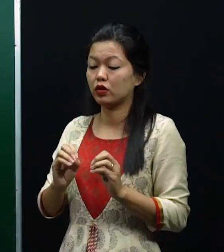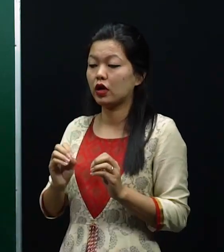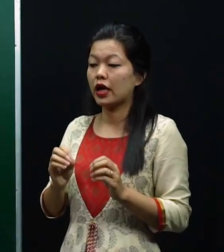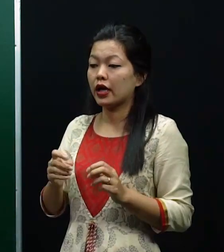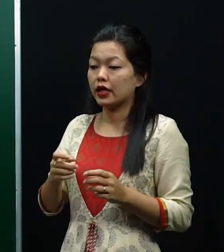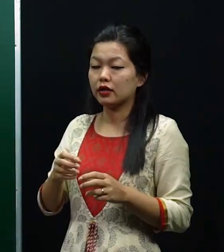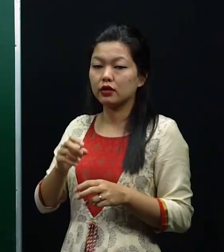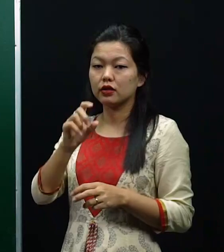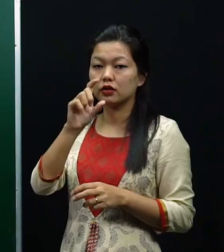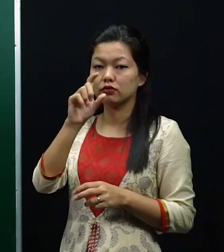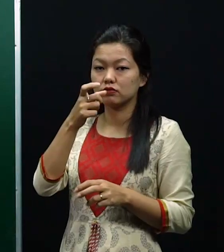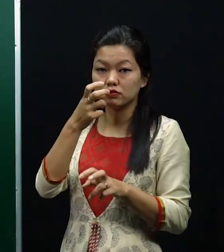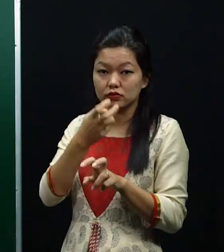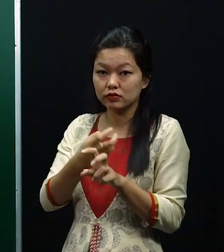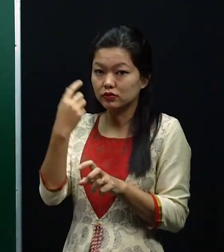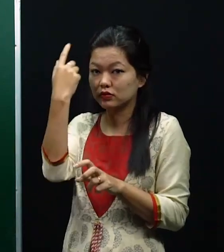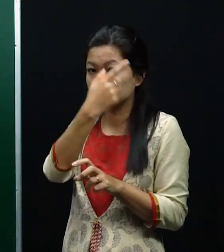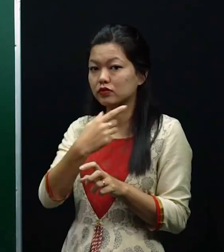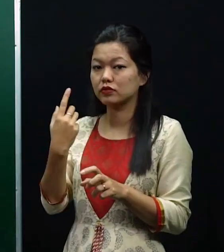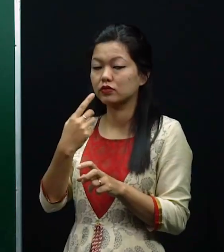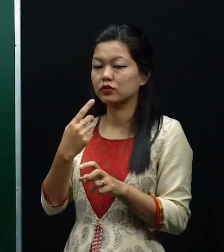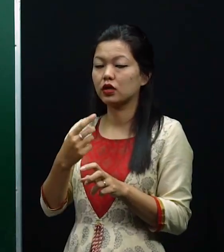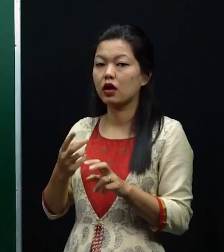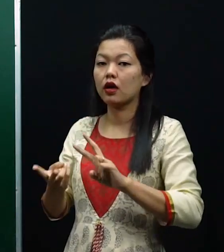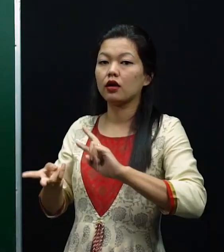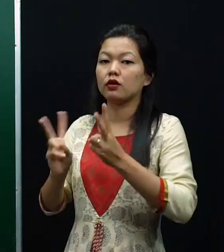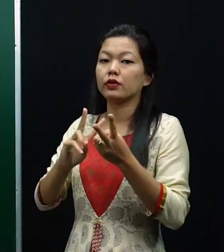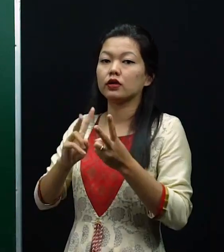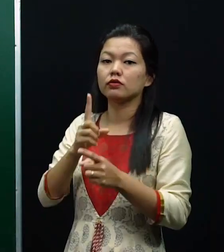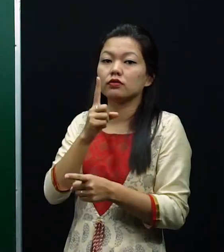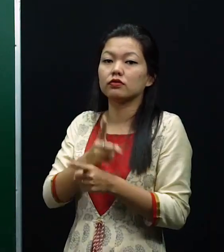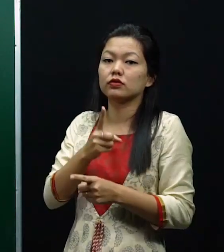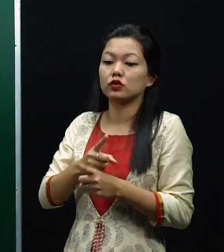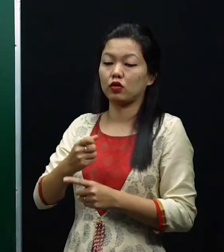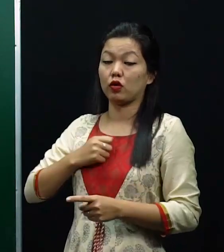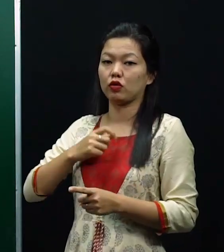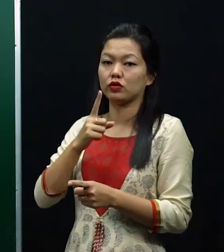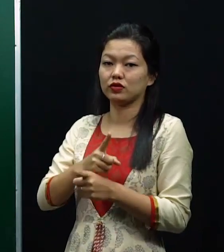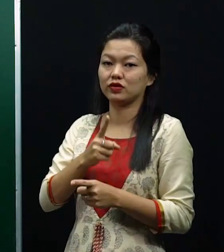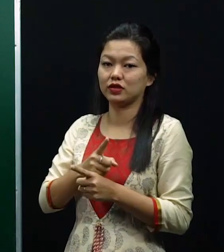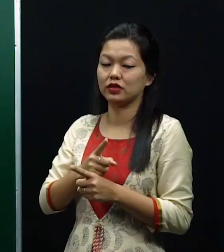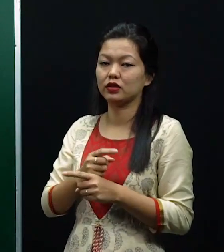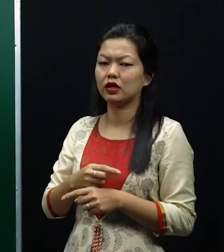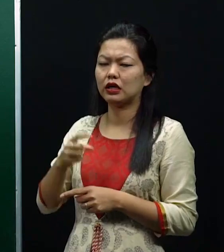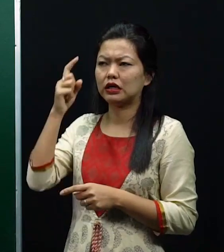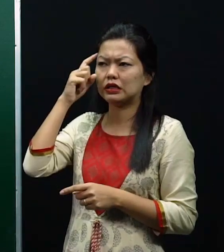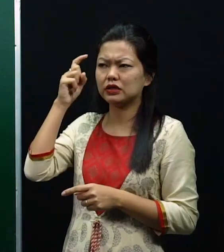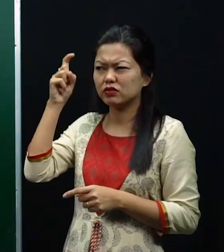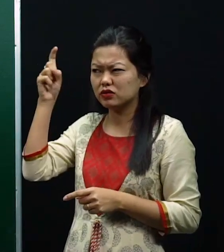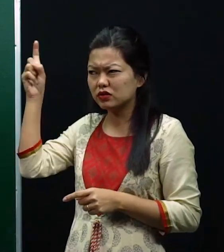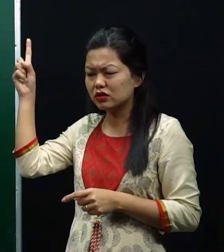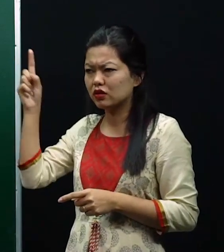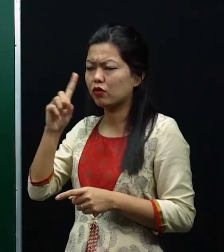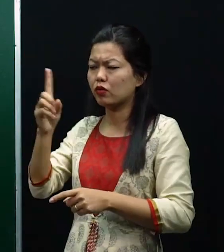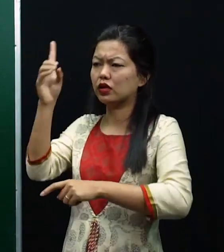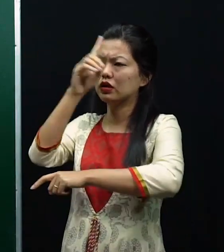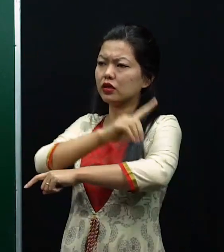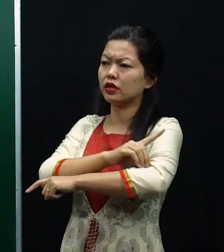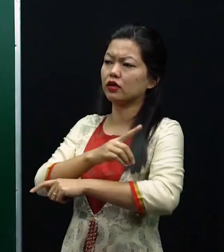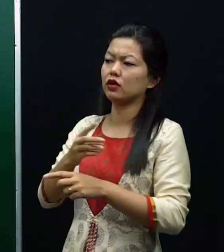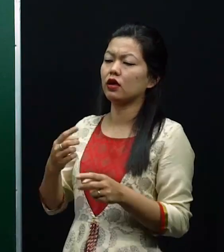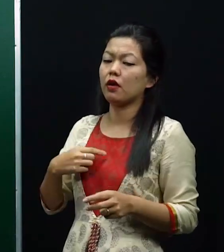was always in front of him on the mountain. And he cannot just express the joy that he would have the day he meets this